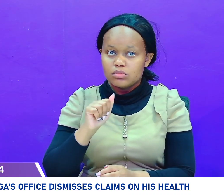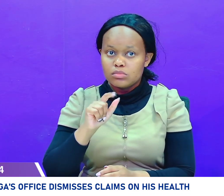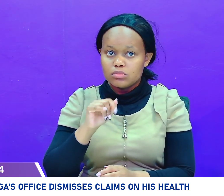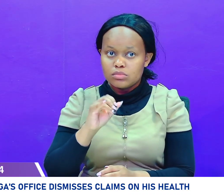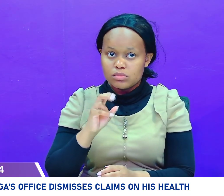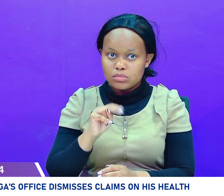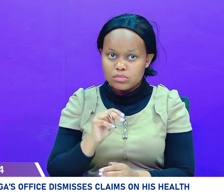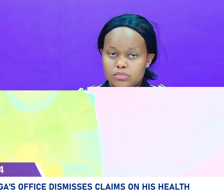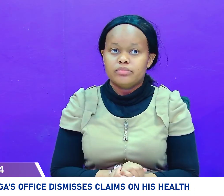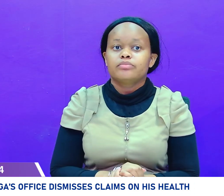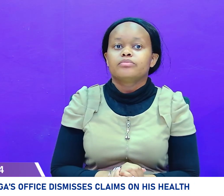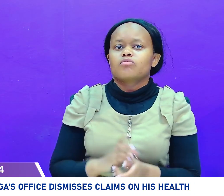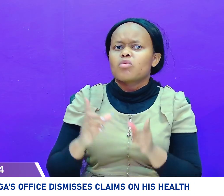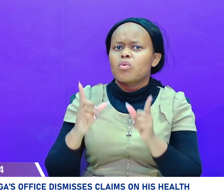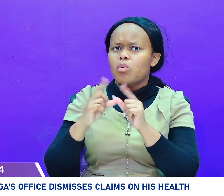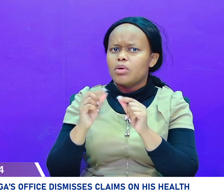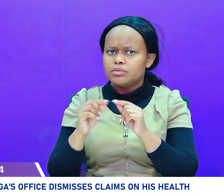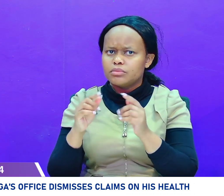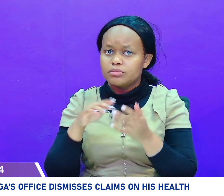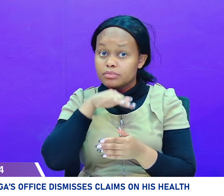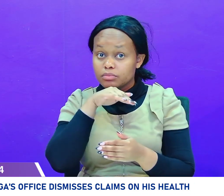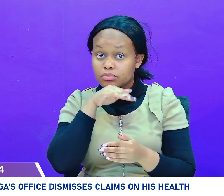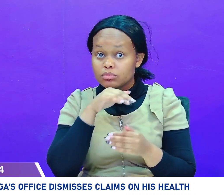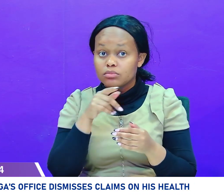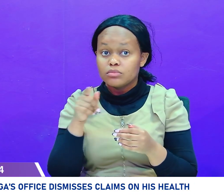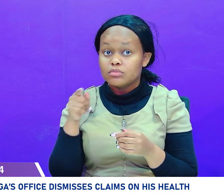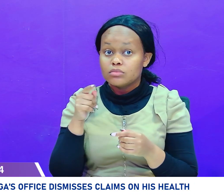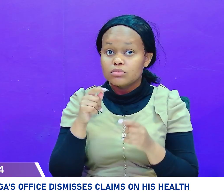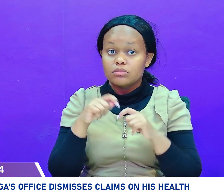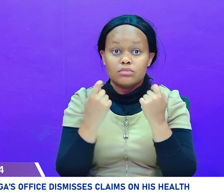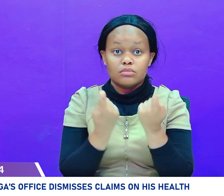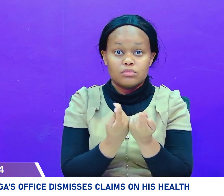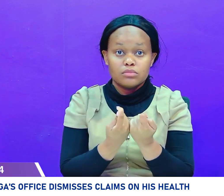to mislead the public and stir unnecessary speculation.